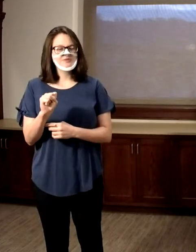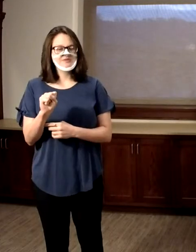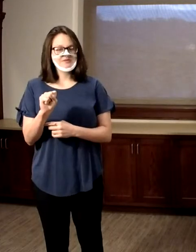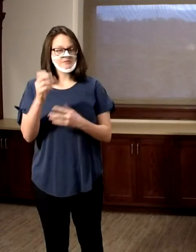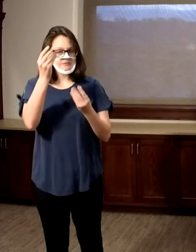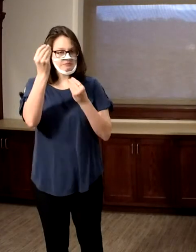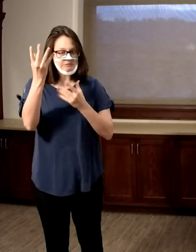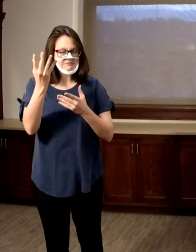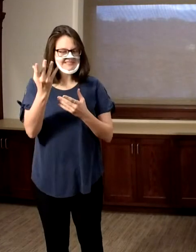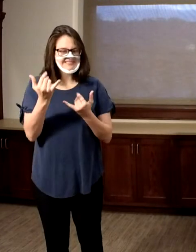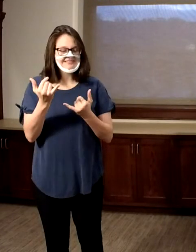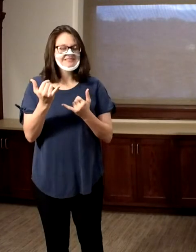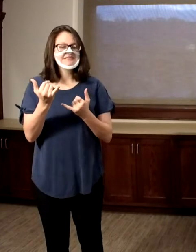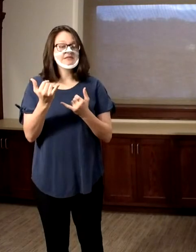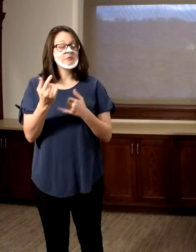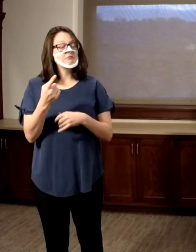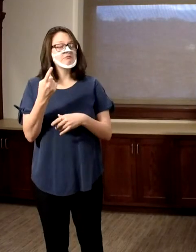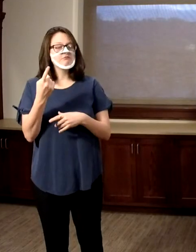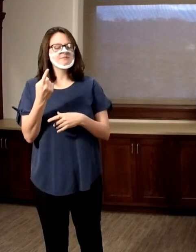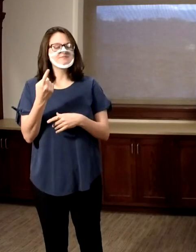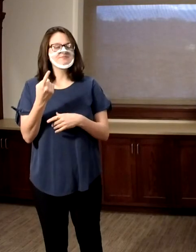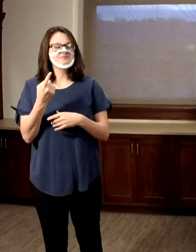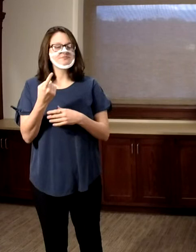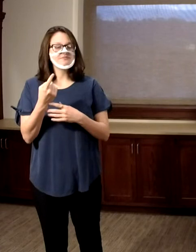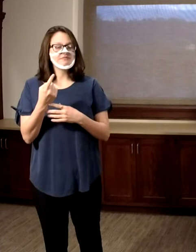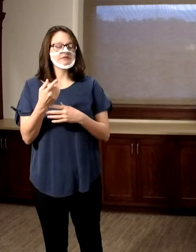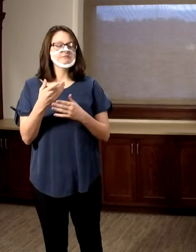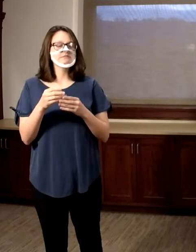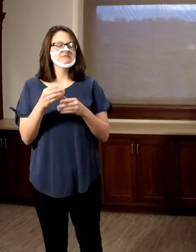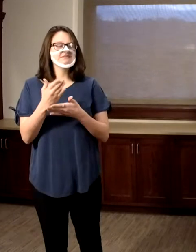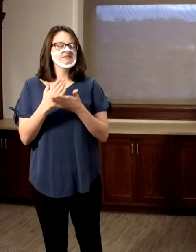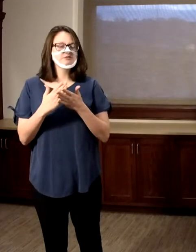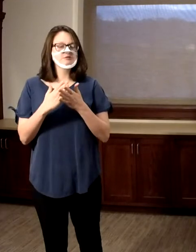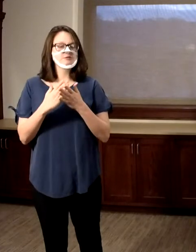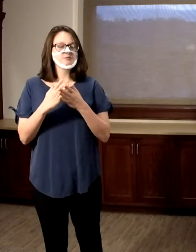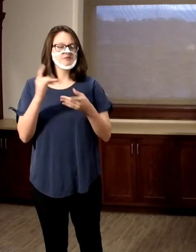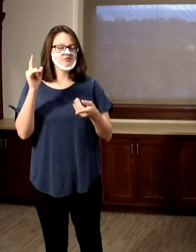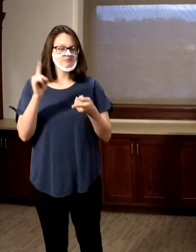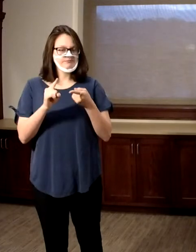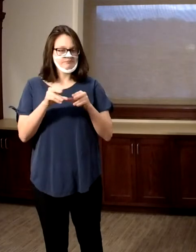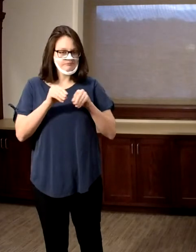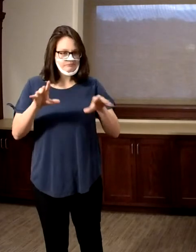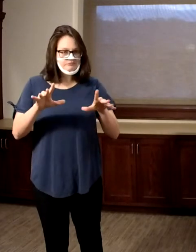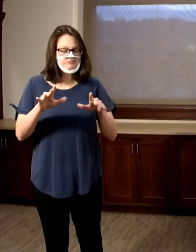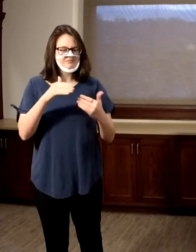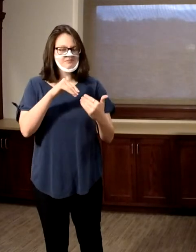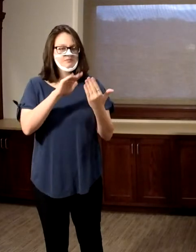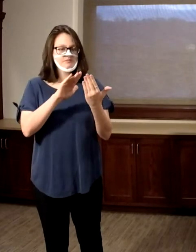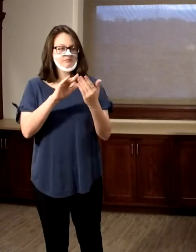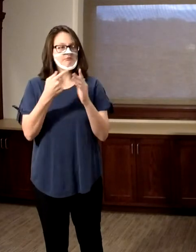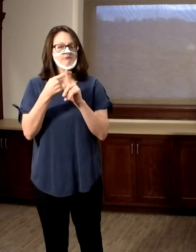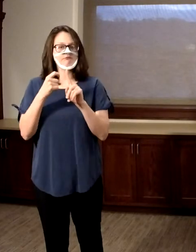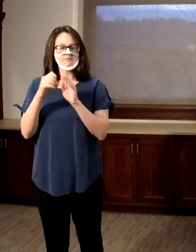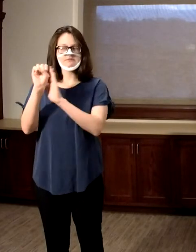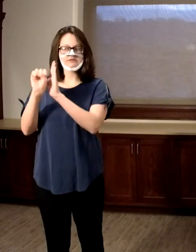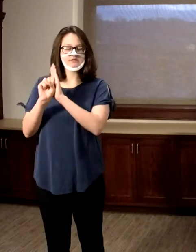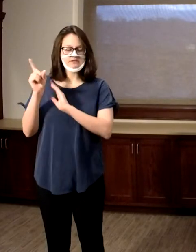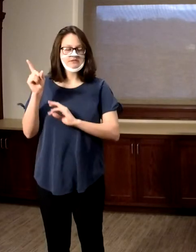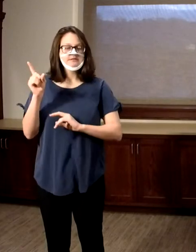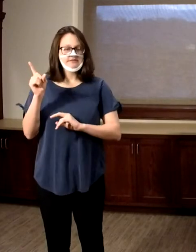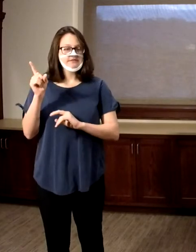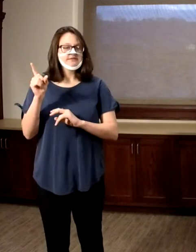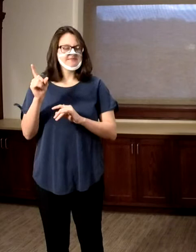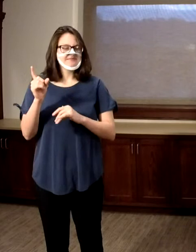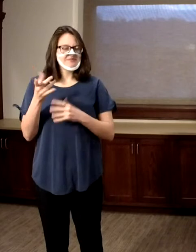news we thought we would be talking about would be some of the mitigating orders that would be coming out from the state, which I believe are still going to be